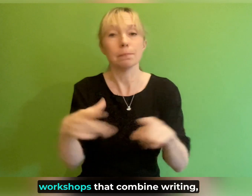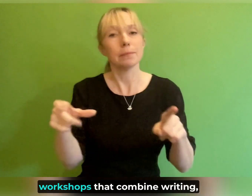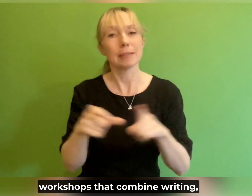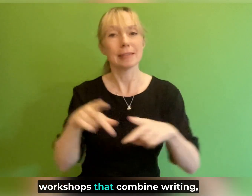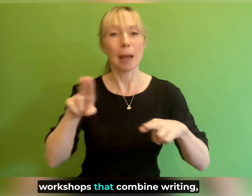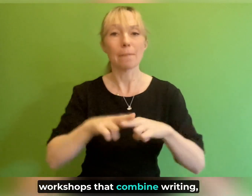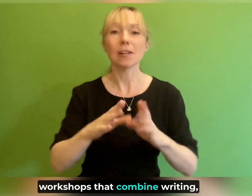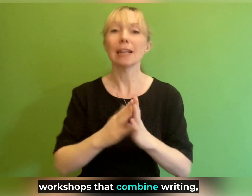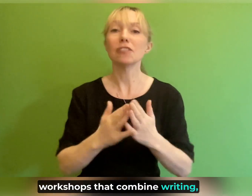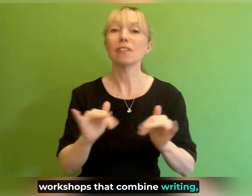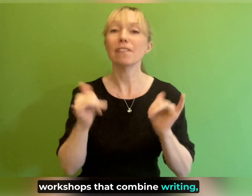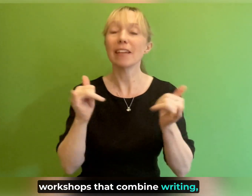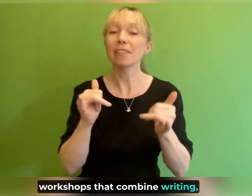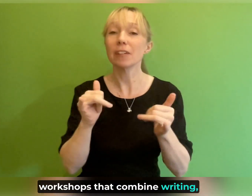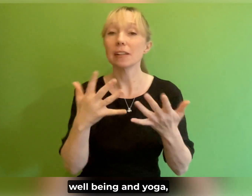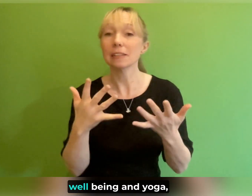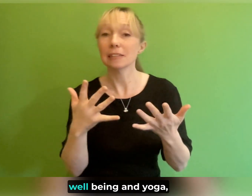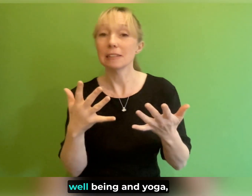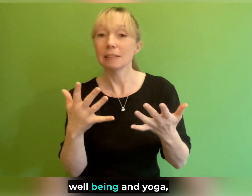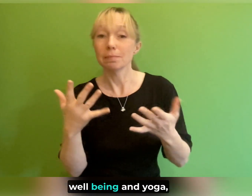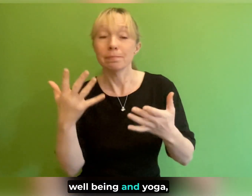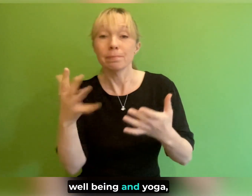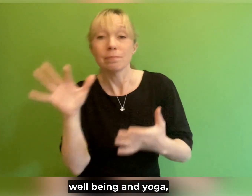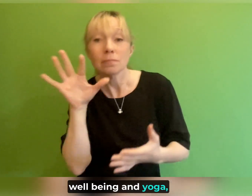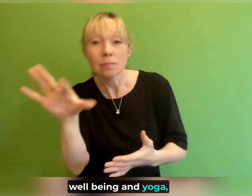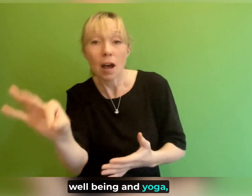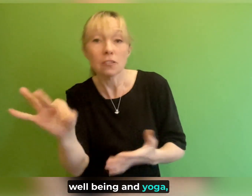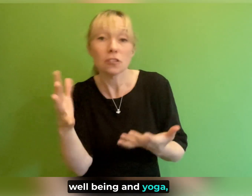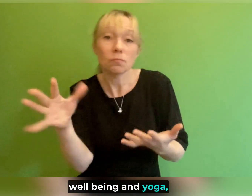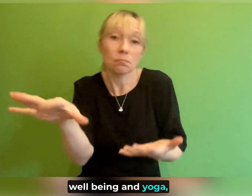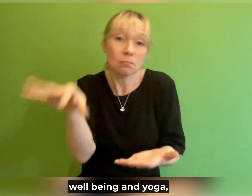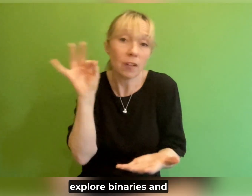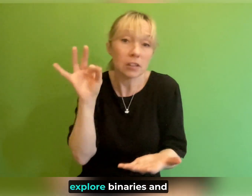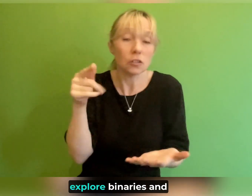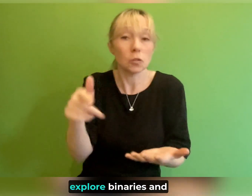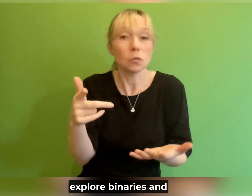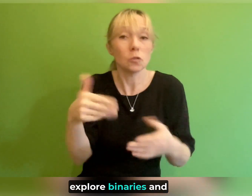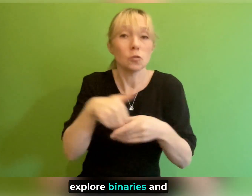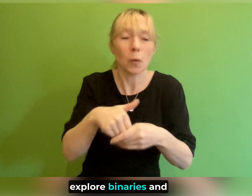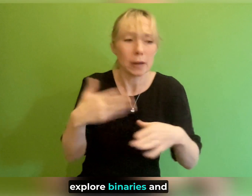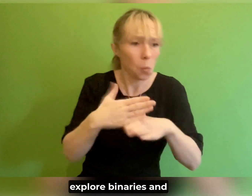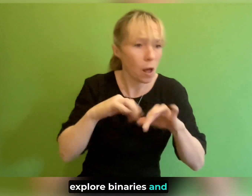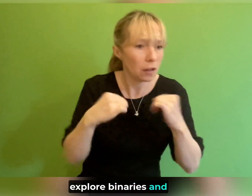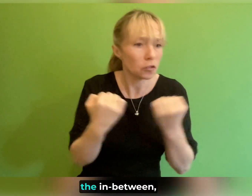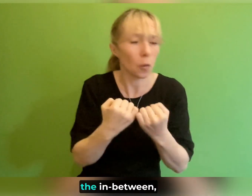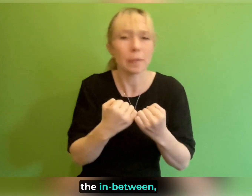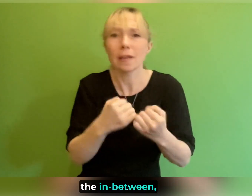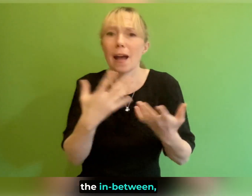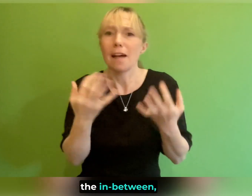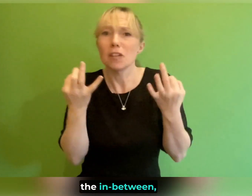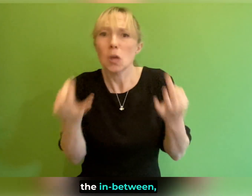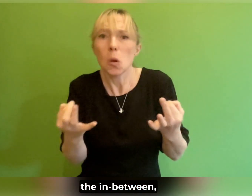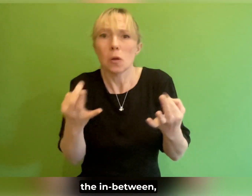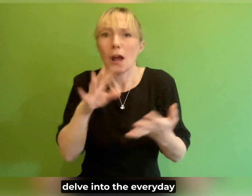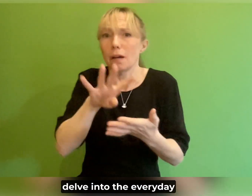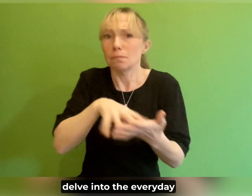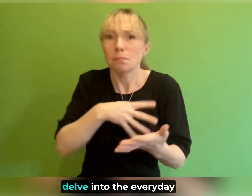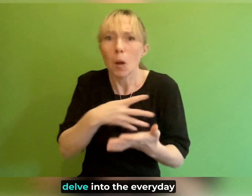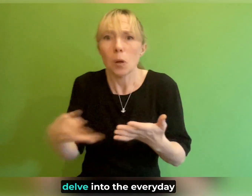workshops that combine writing, well-being and yoga, explore binaries and the in-between,